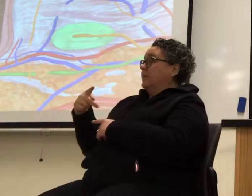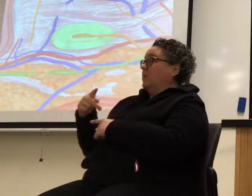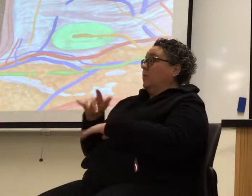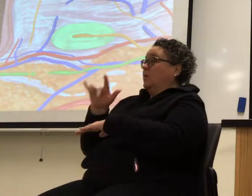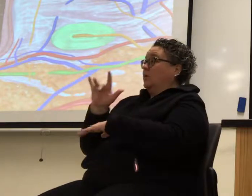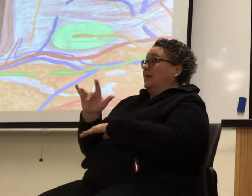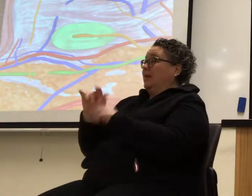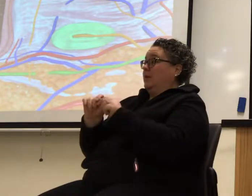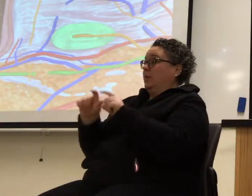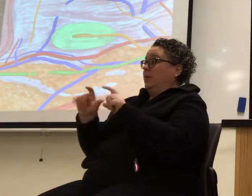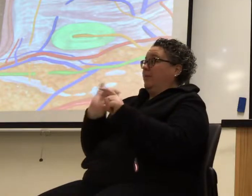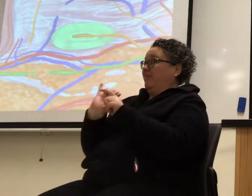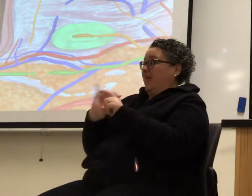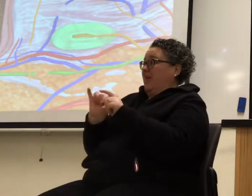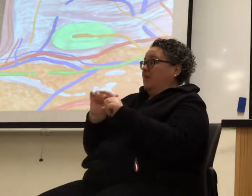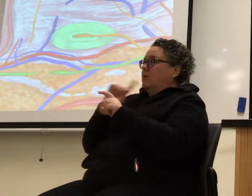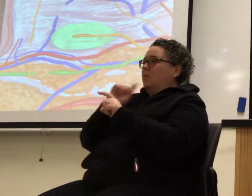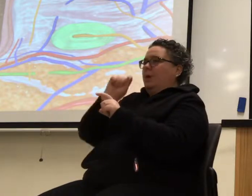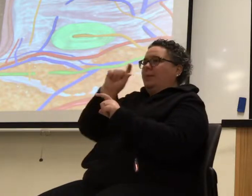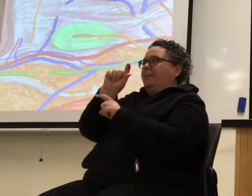drew, but many layers.